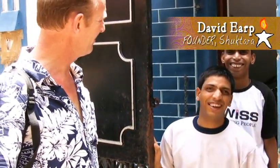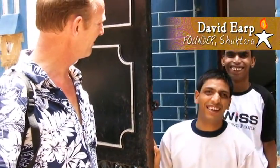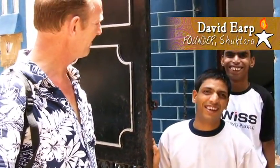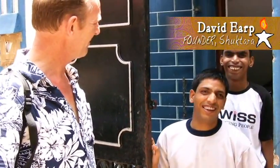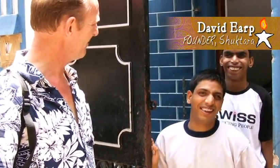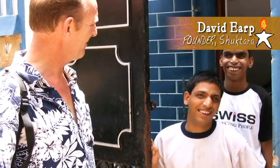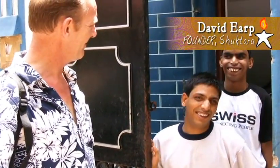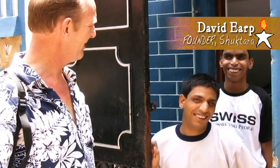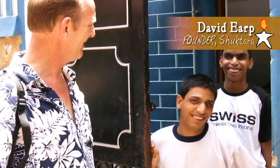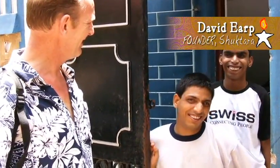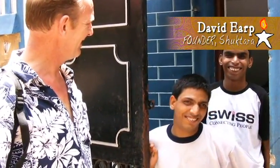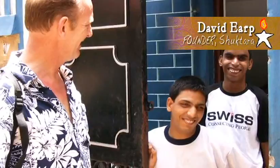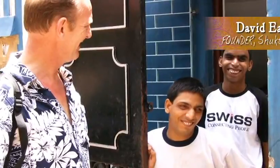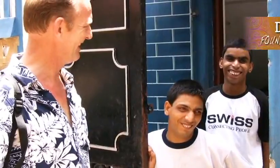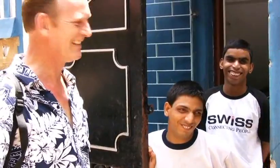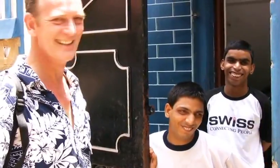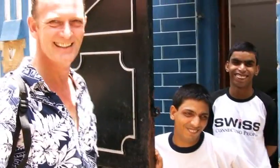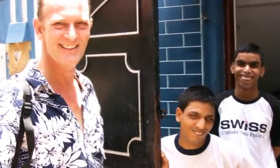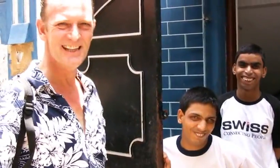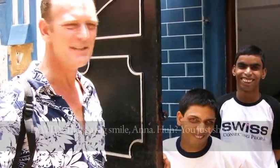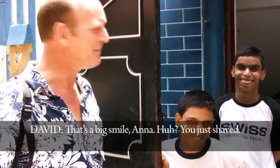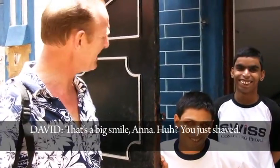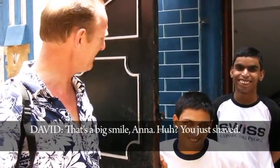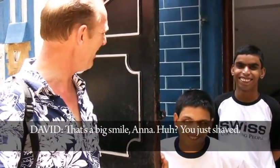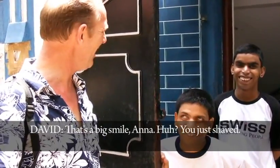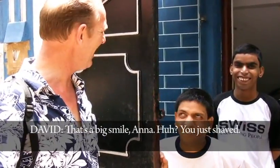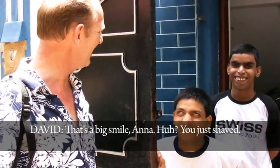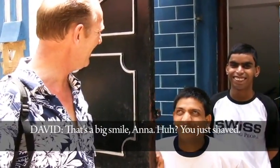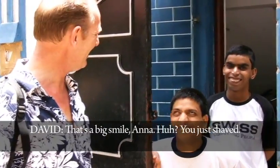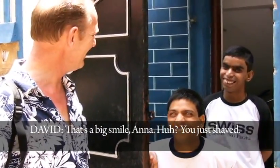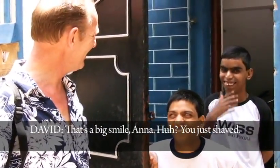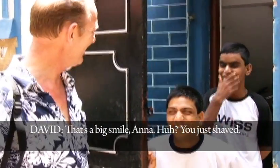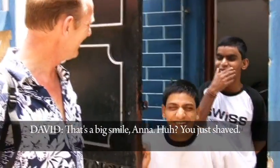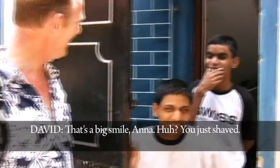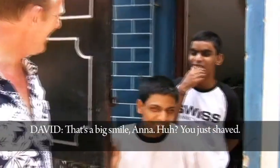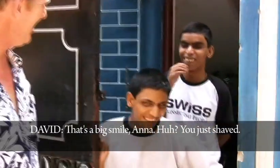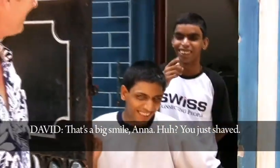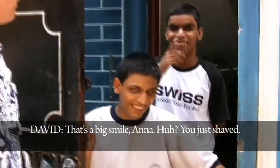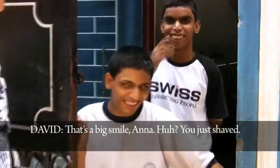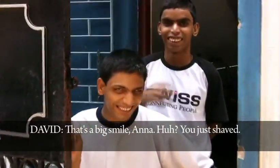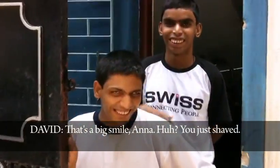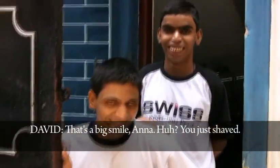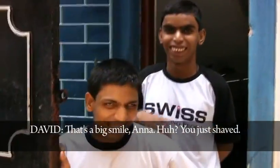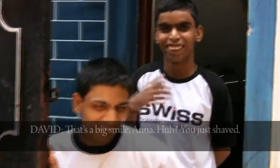Excellent. That's a big smile, Anna. You've been shaved.